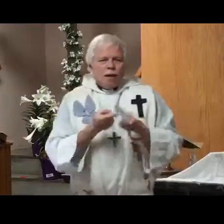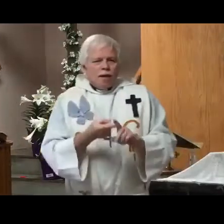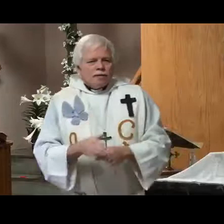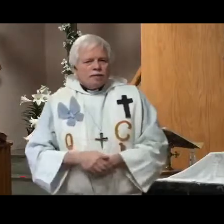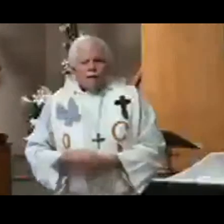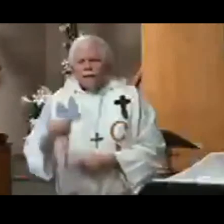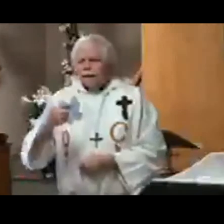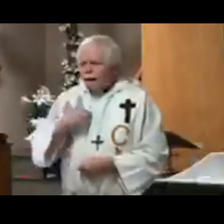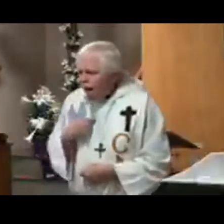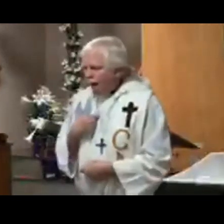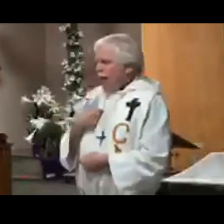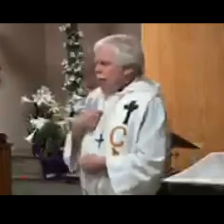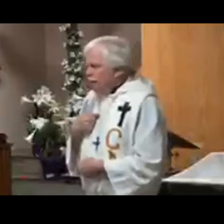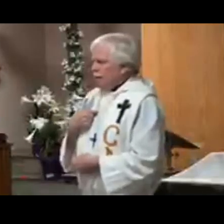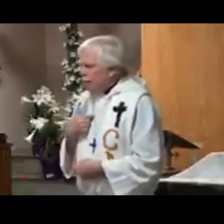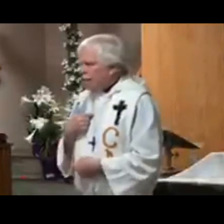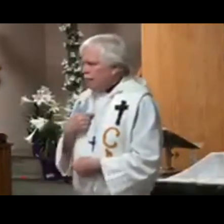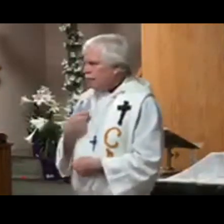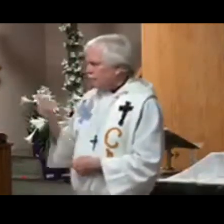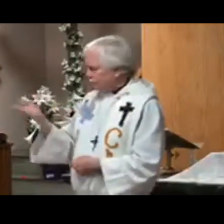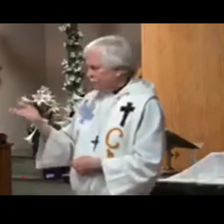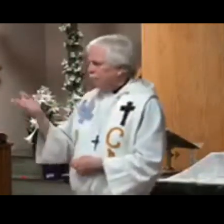my dear friends,